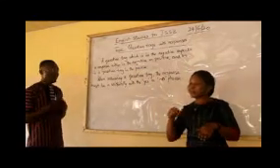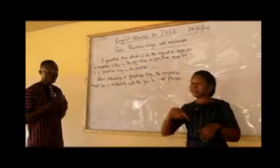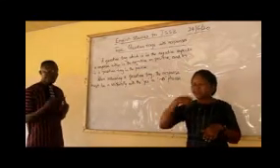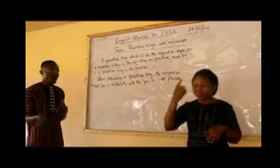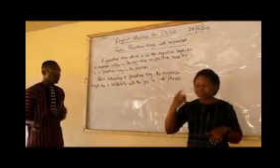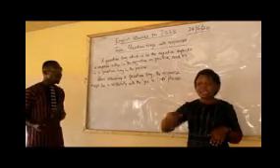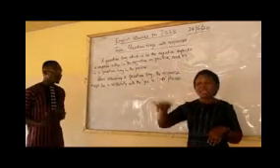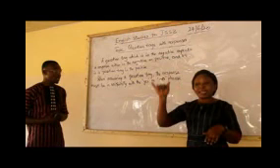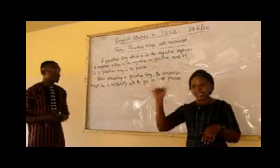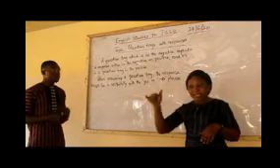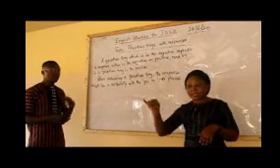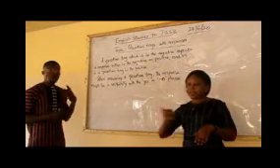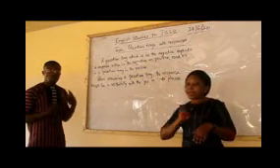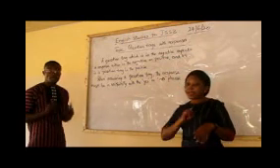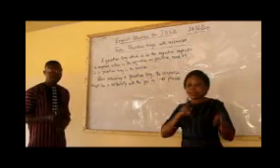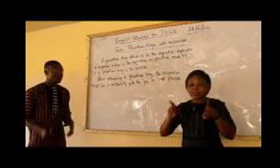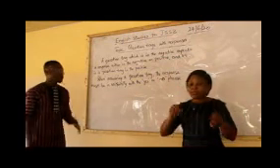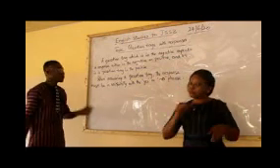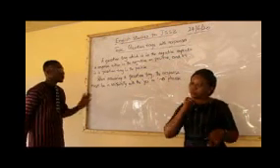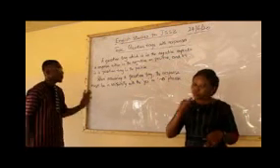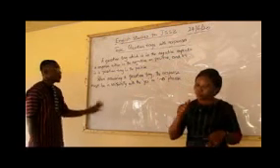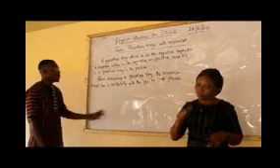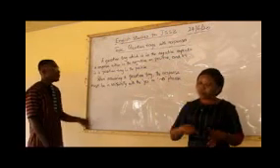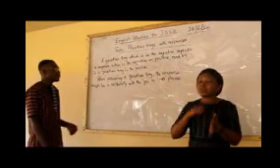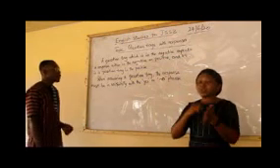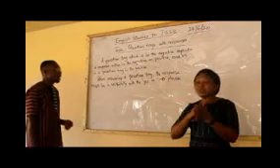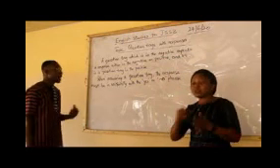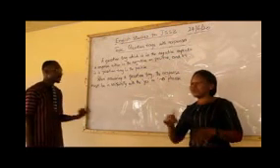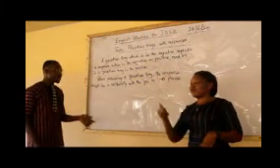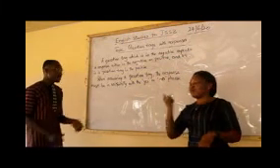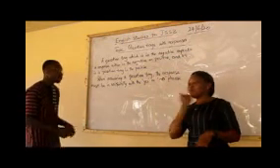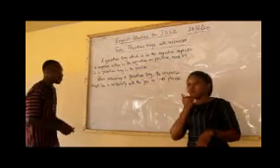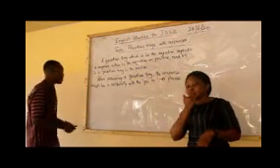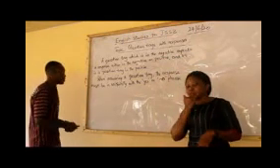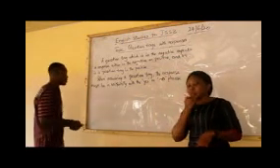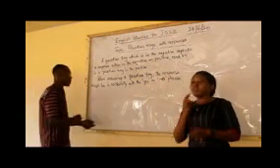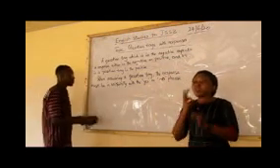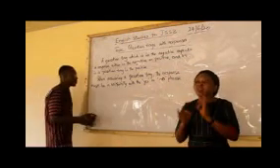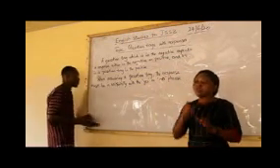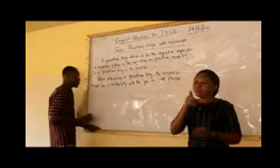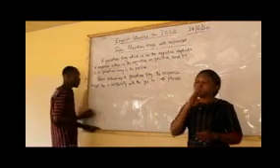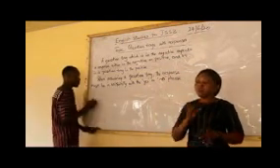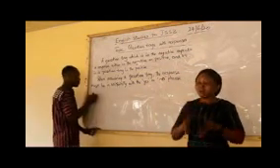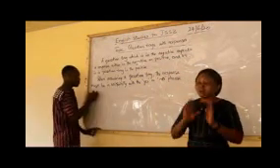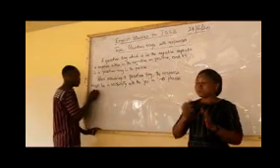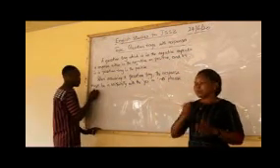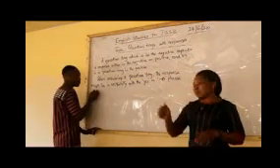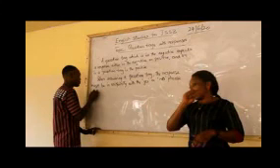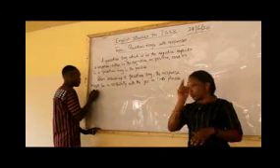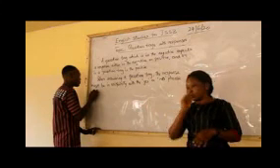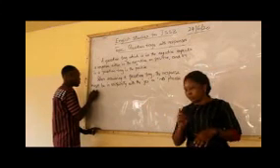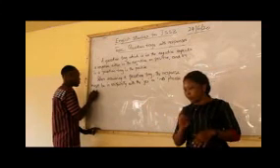It is a very wrong answer. That's what you are saying. If you are asked a question, let's ask a question.